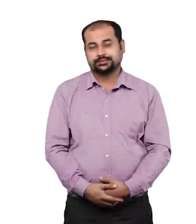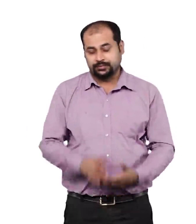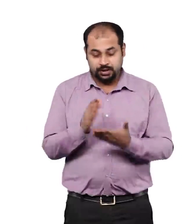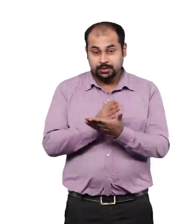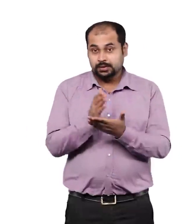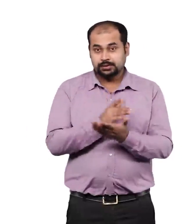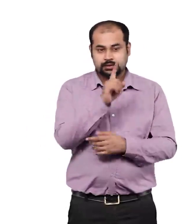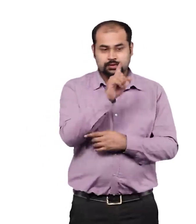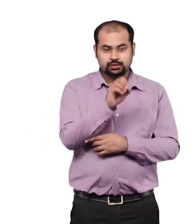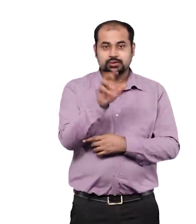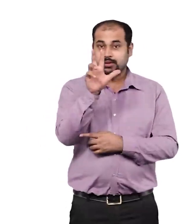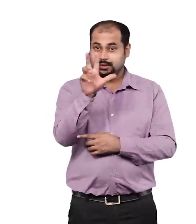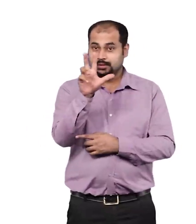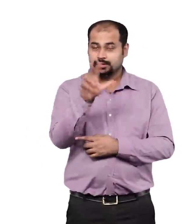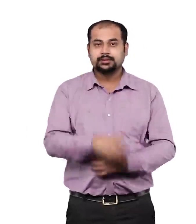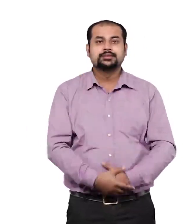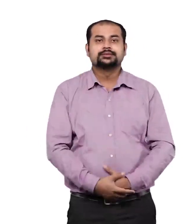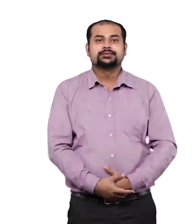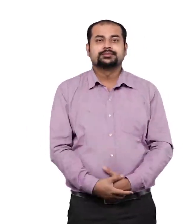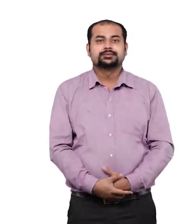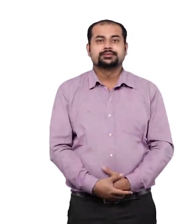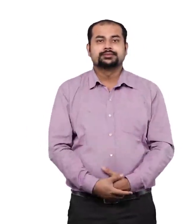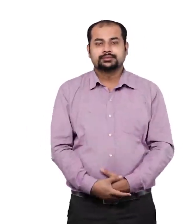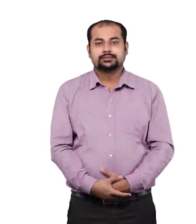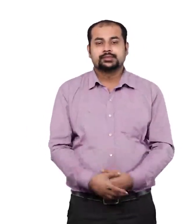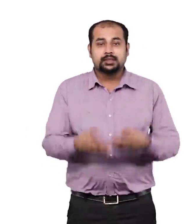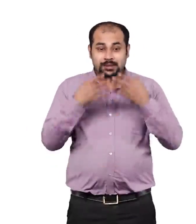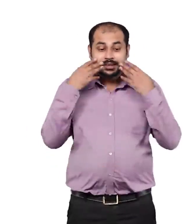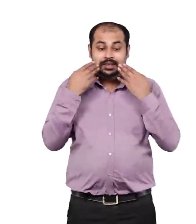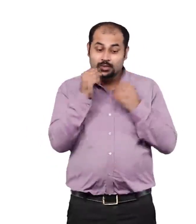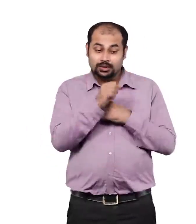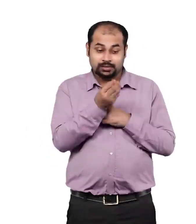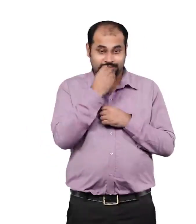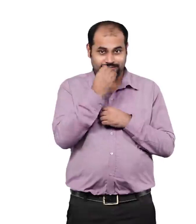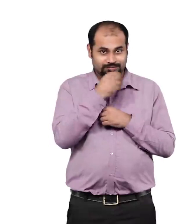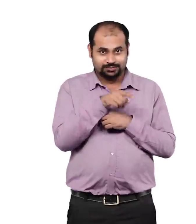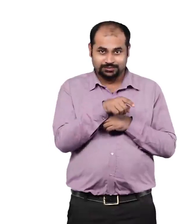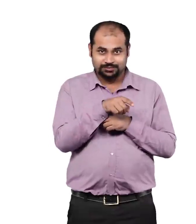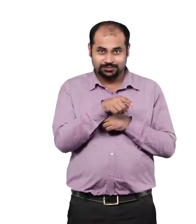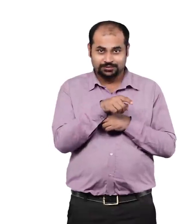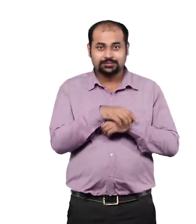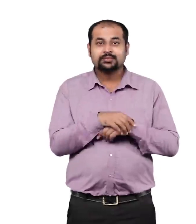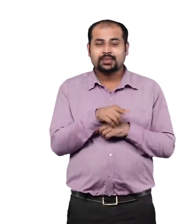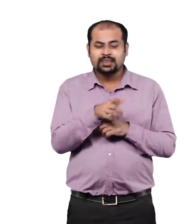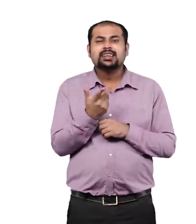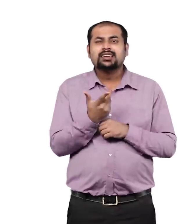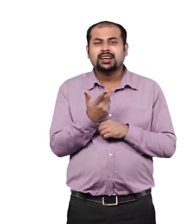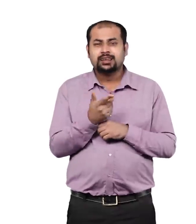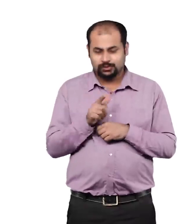Page 108. Cat's food. rat or milk?